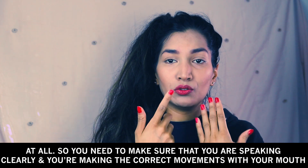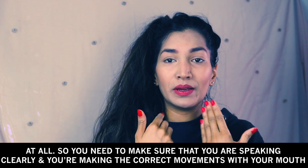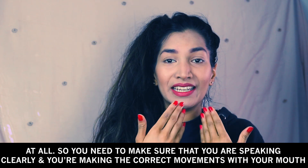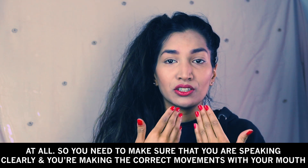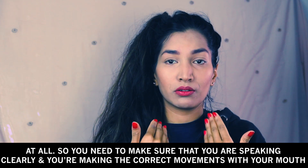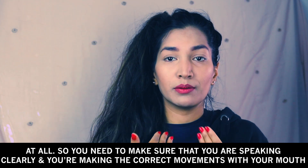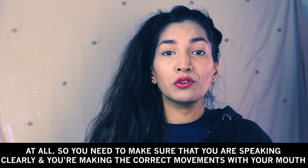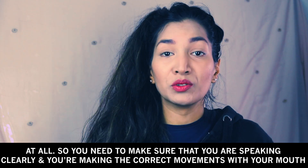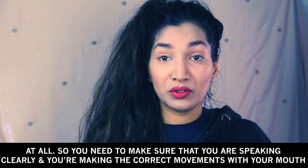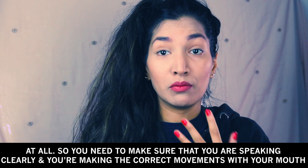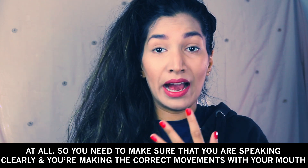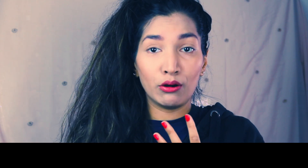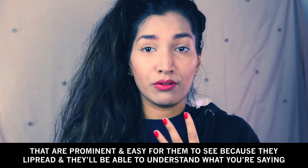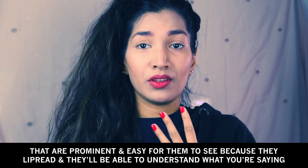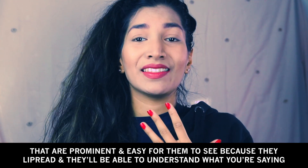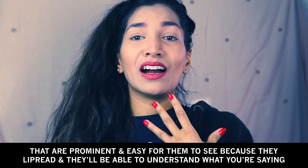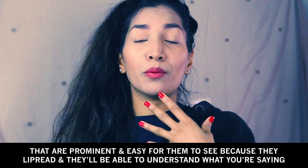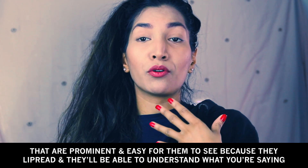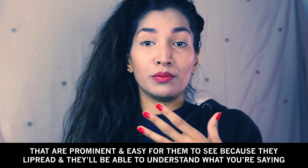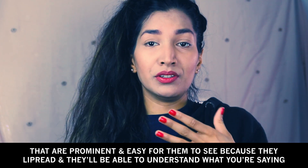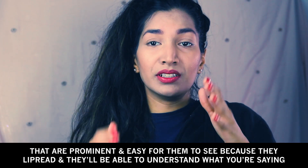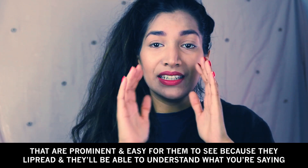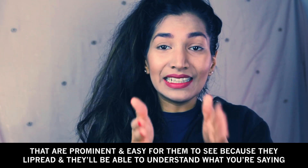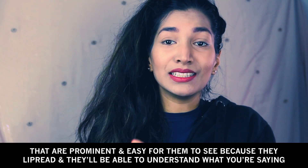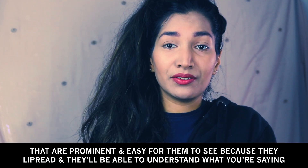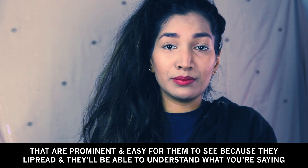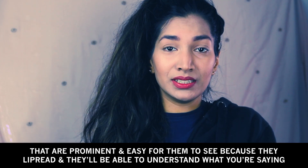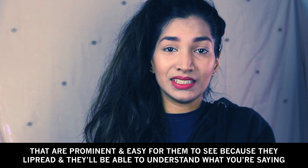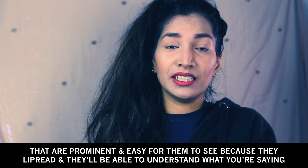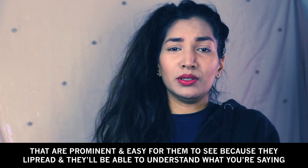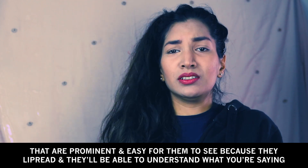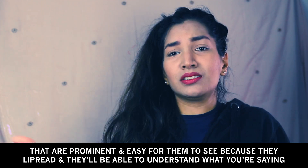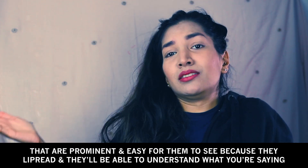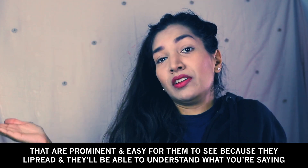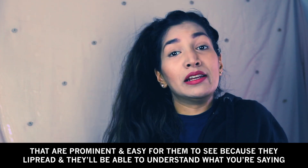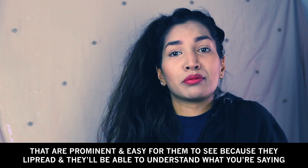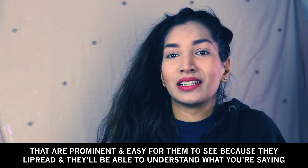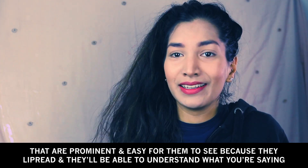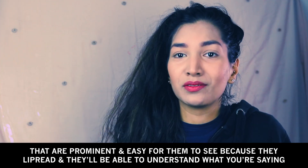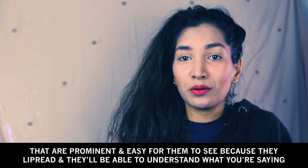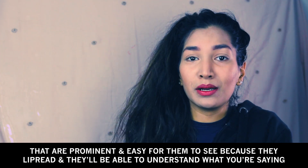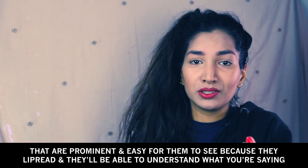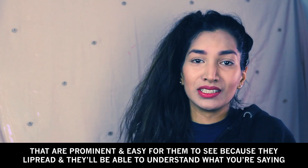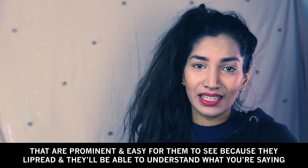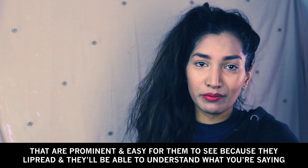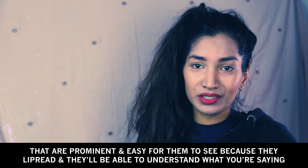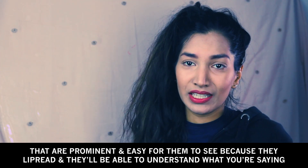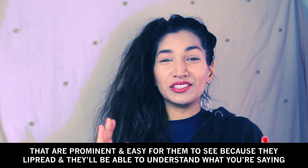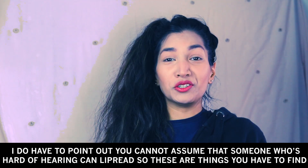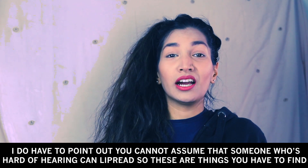you're making the correct movements with your mouth that are prominent and easy for them to see, because if they lip read, they'll be able to understand what you're saying. I do have